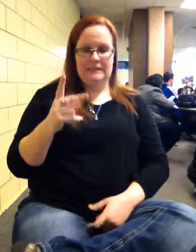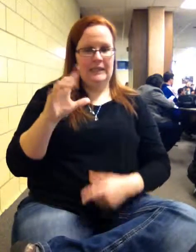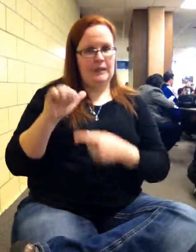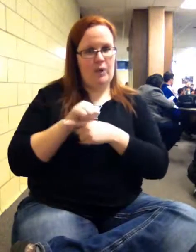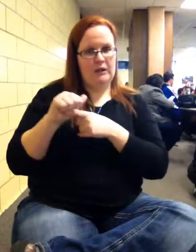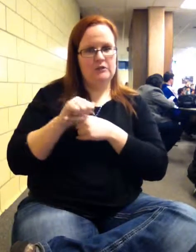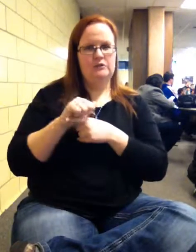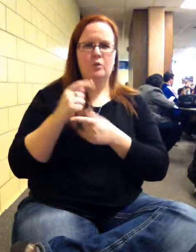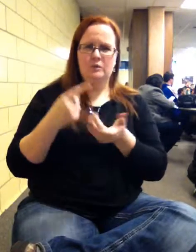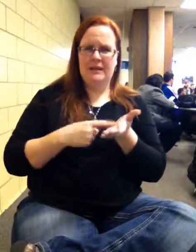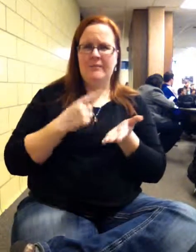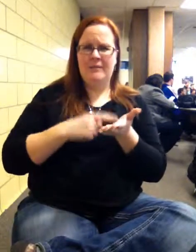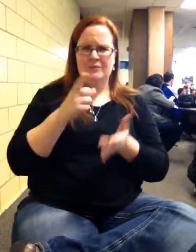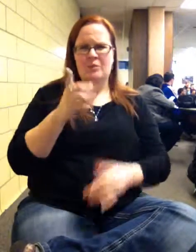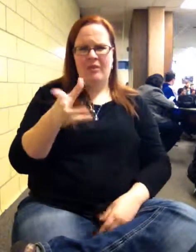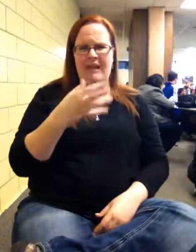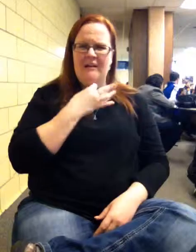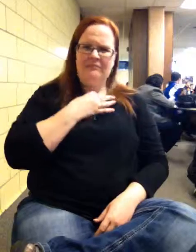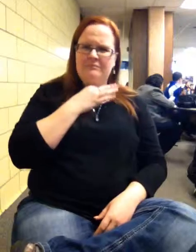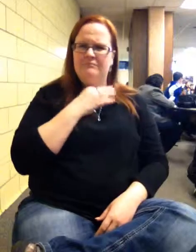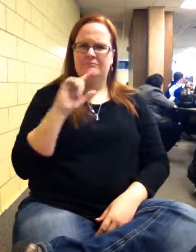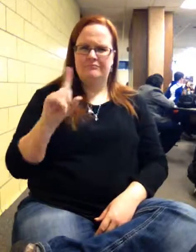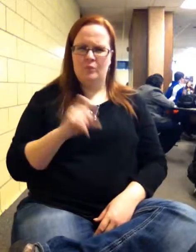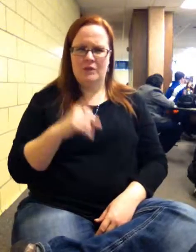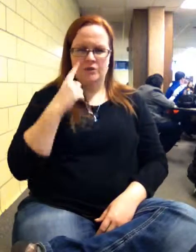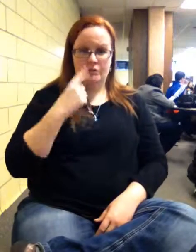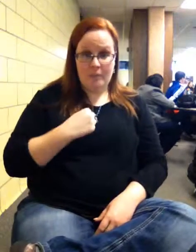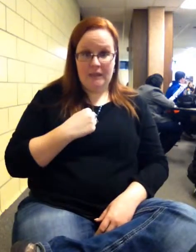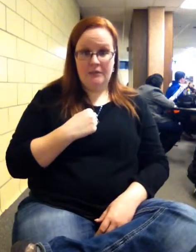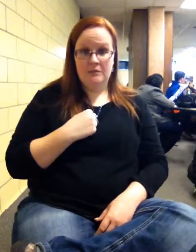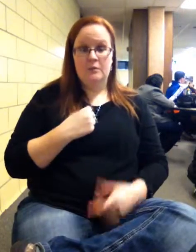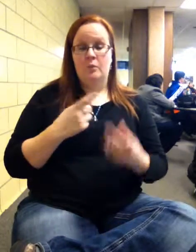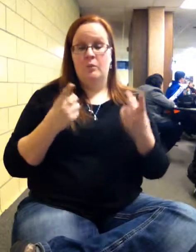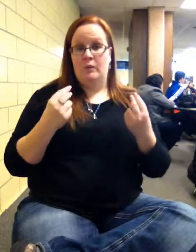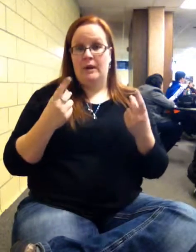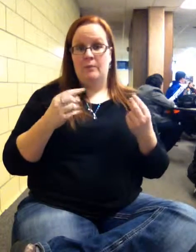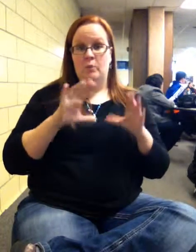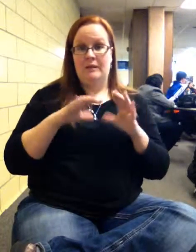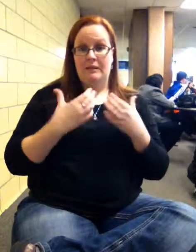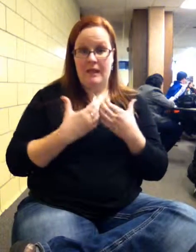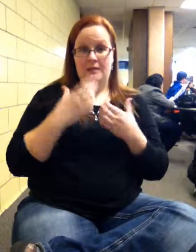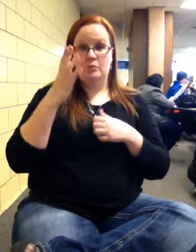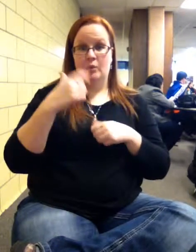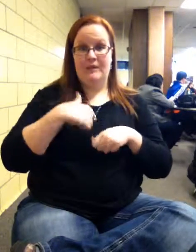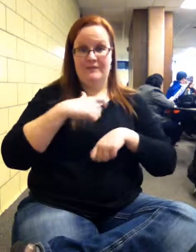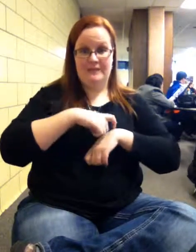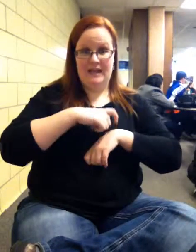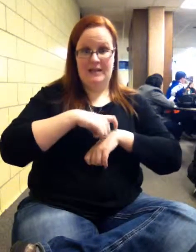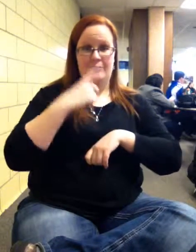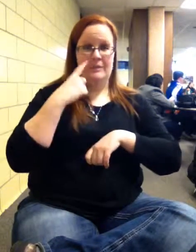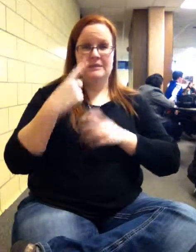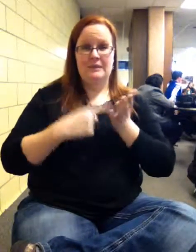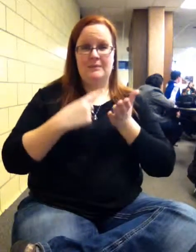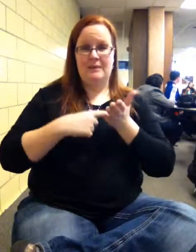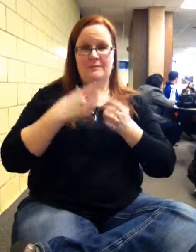some questions for me. So what I'll try to do is, in class, we'll have time, because we usually have a little time after class, where if